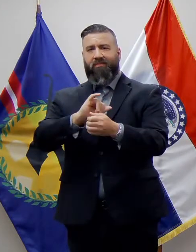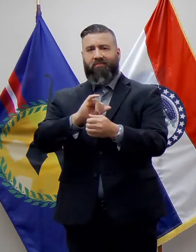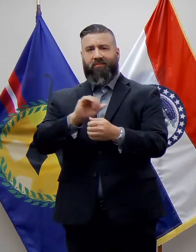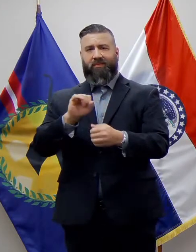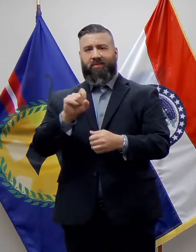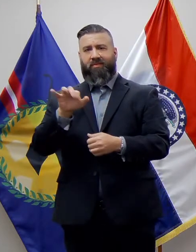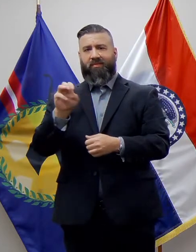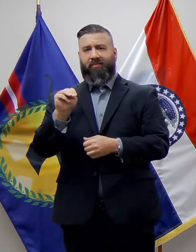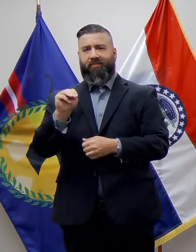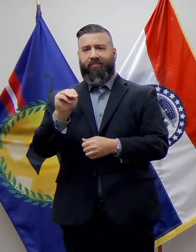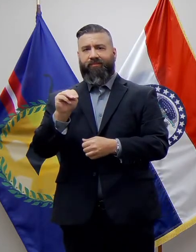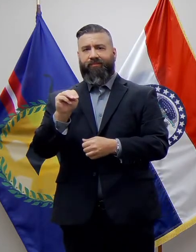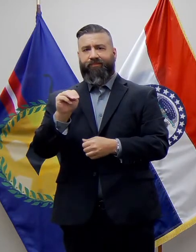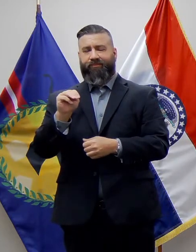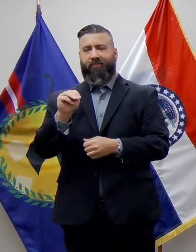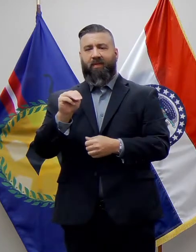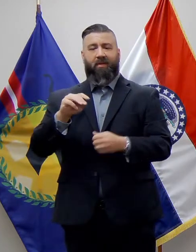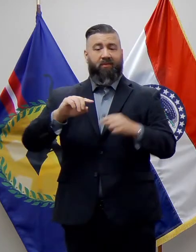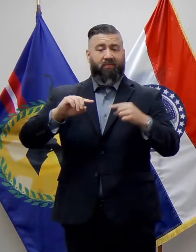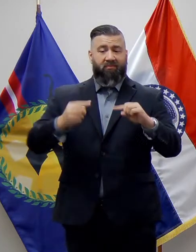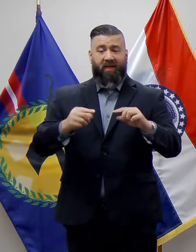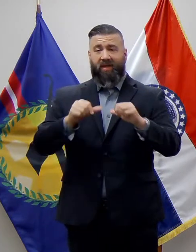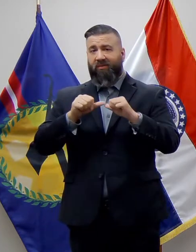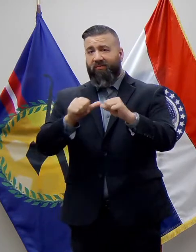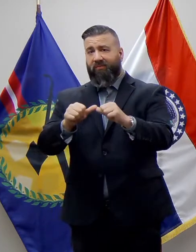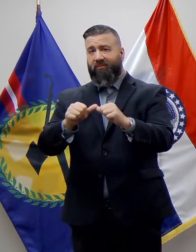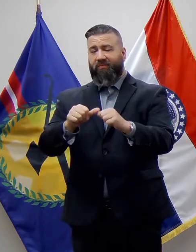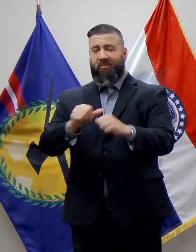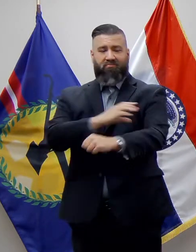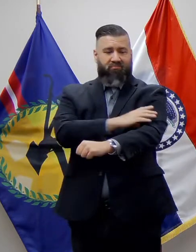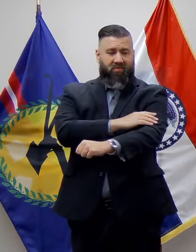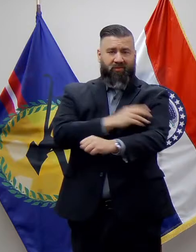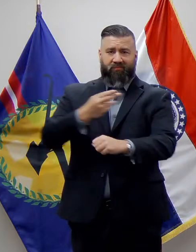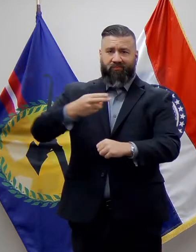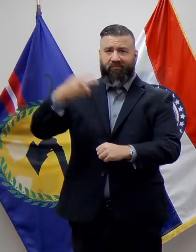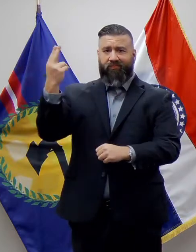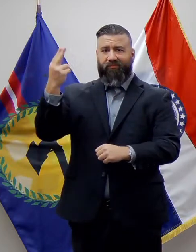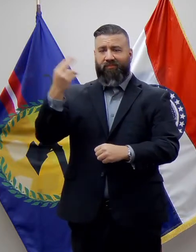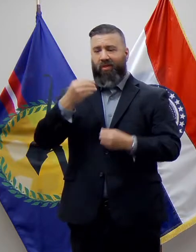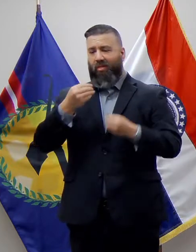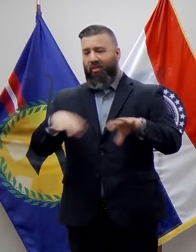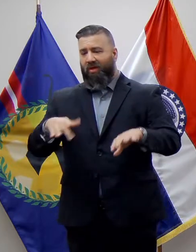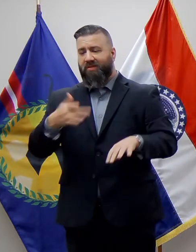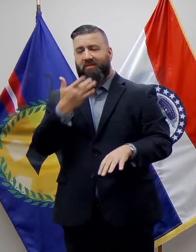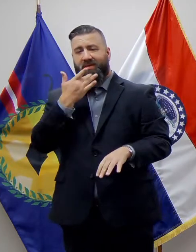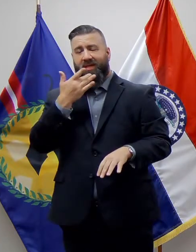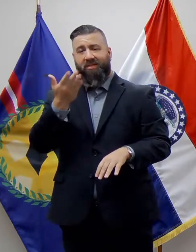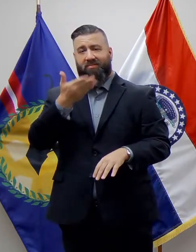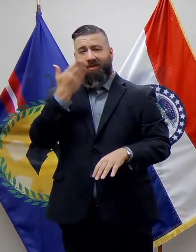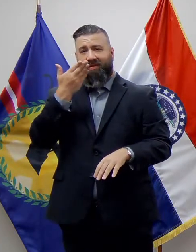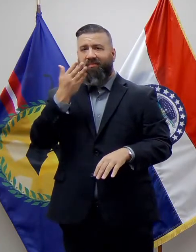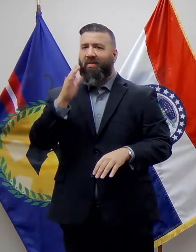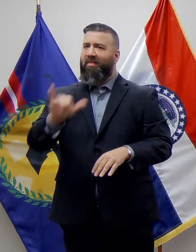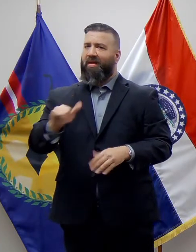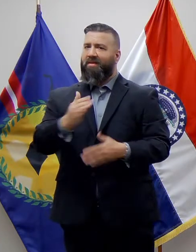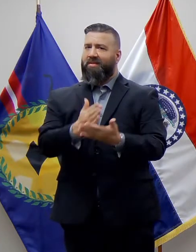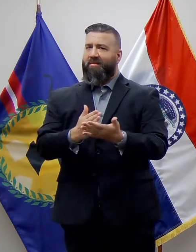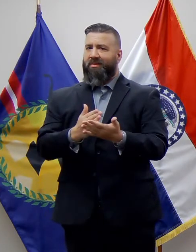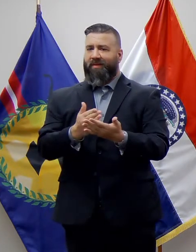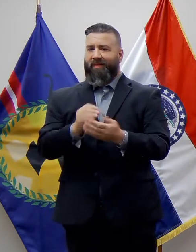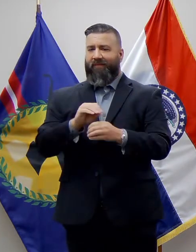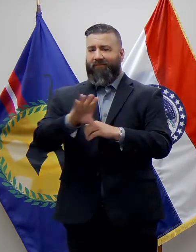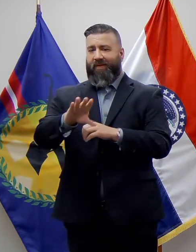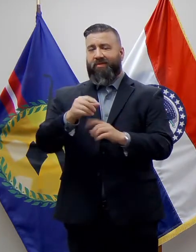in blood pressure, anxiety and depression, and the loss of taste and smell. These are some of the long COVID symptoms,